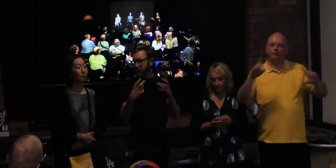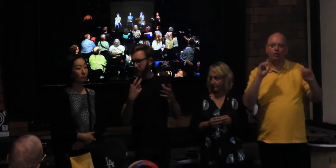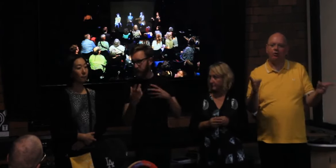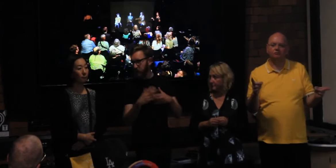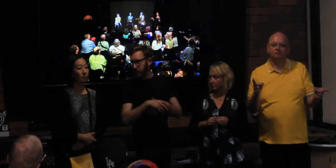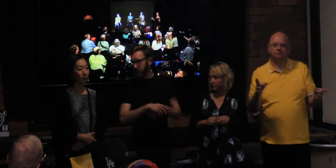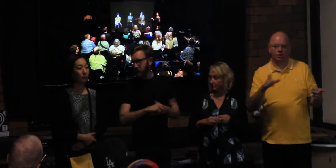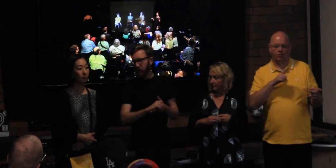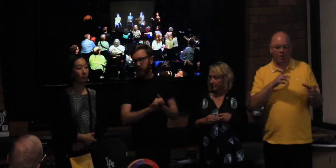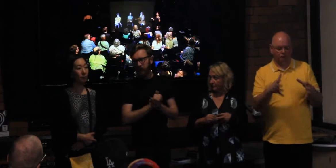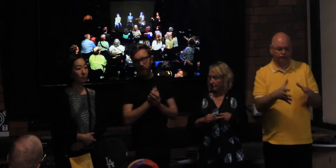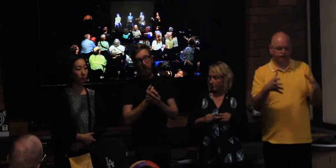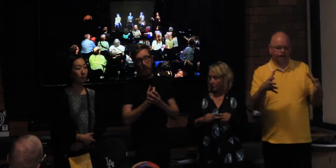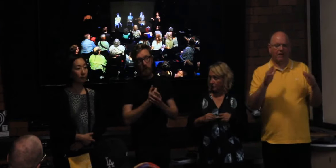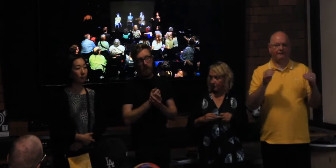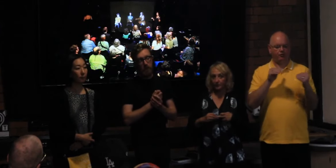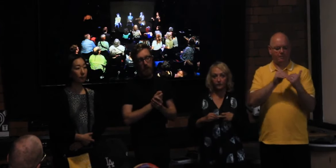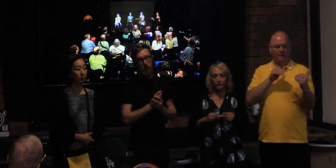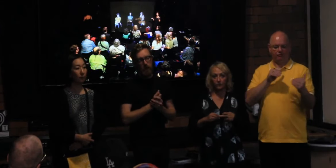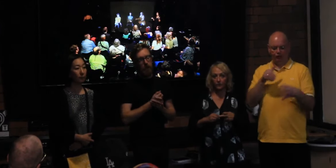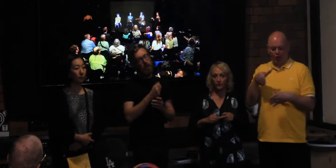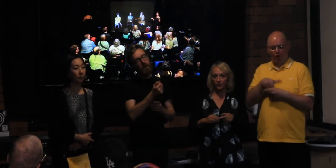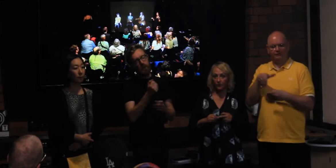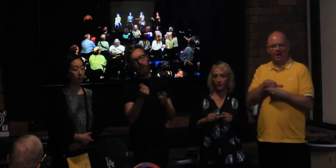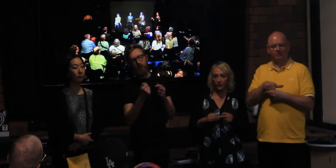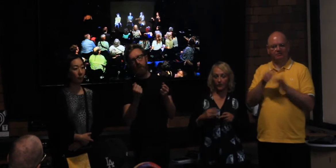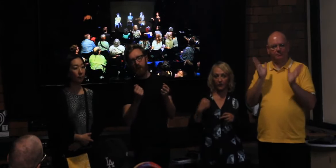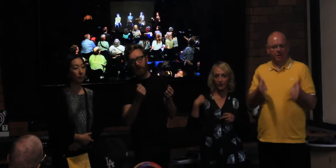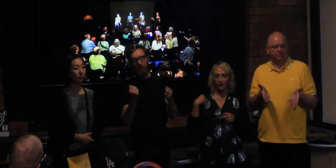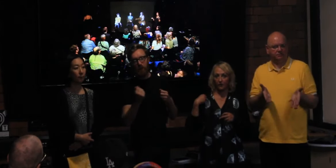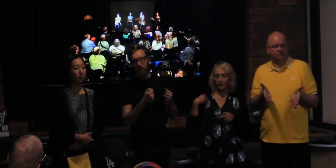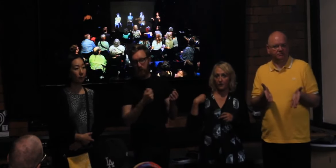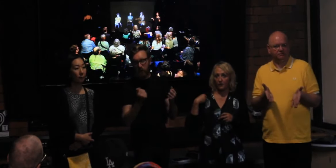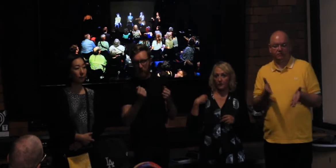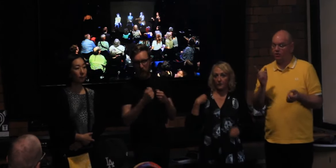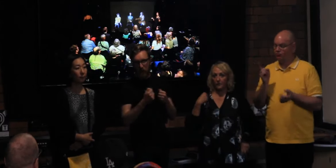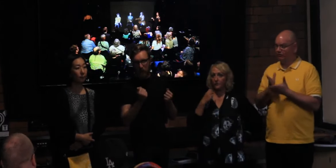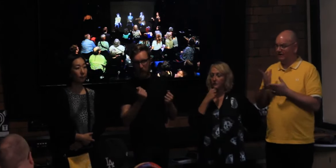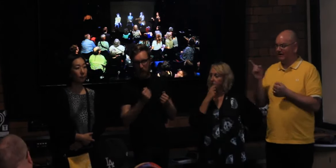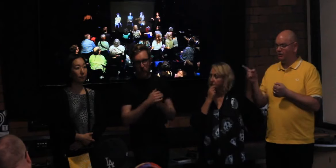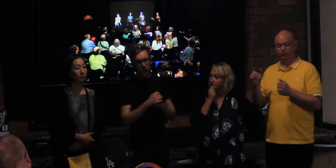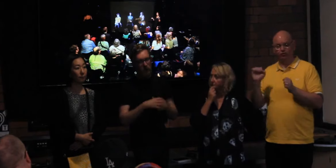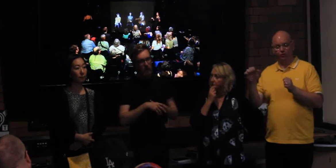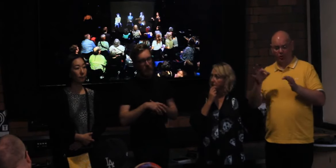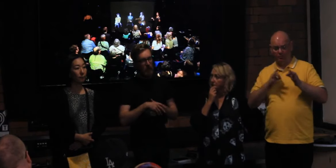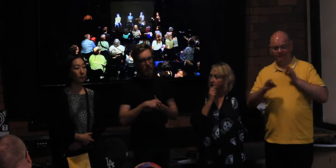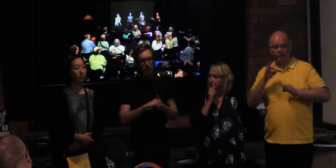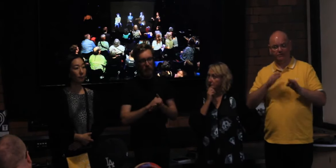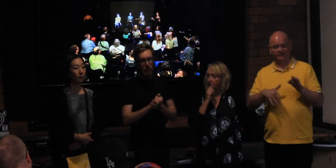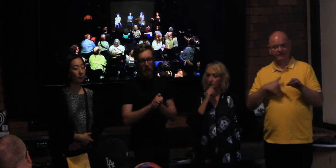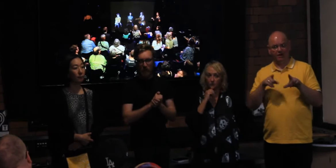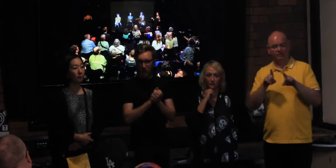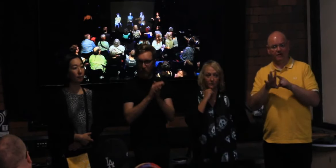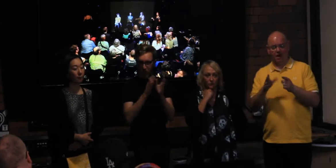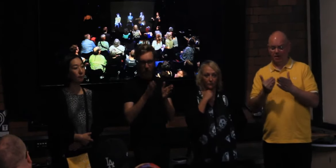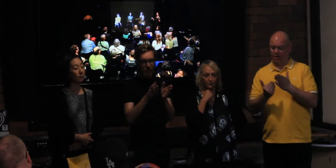has to suit the context and the tone of the piece. And there are, this is kind of a contemporary version of, Victorian kind of stage illusions